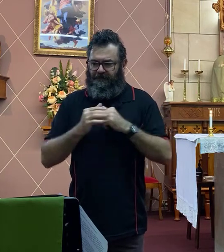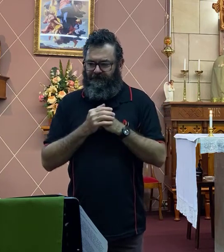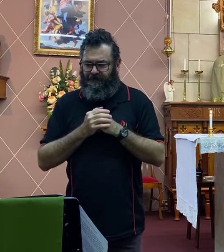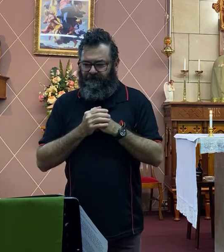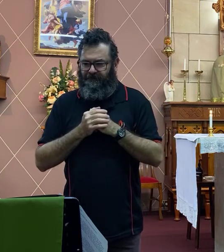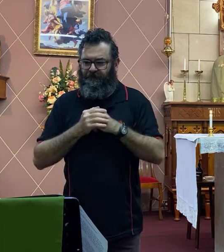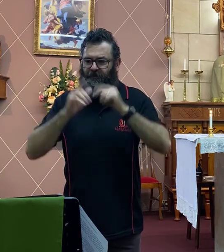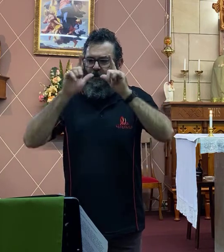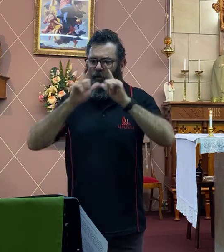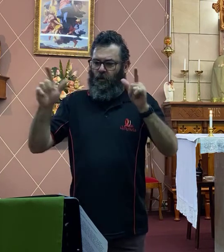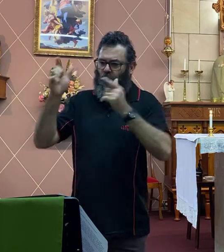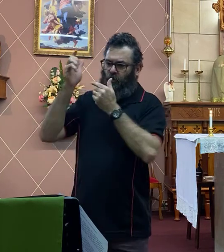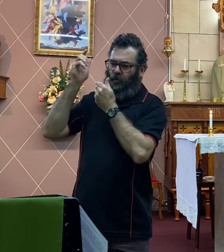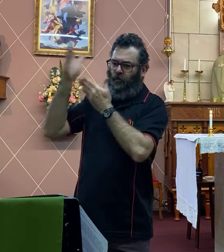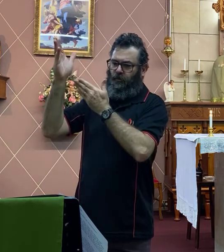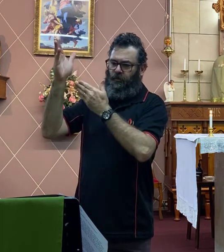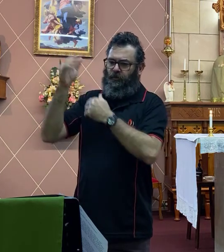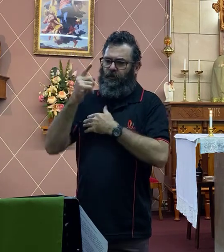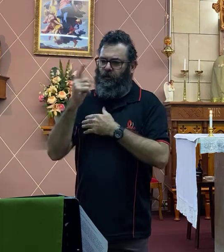your tent?